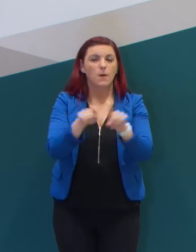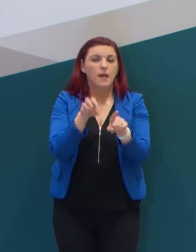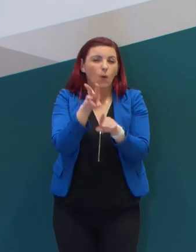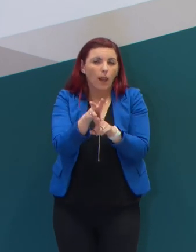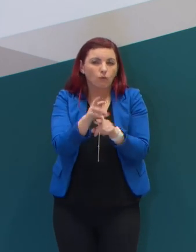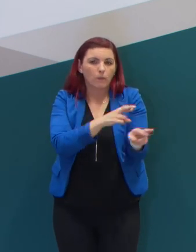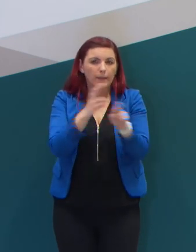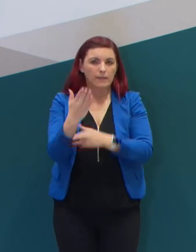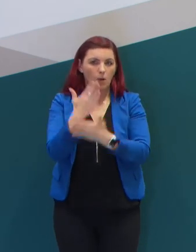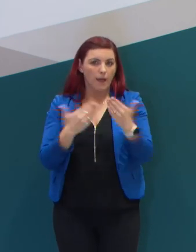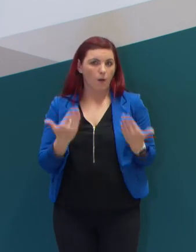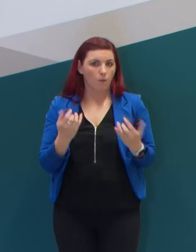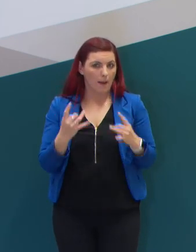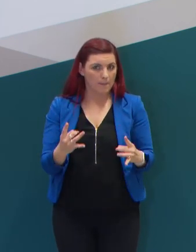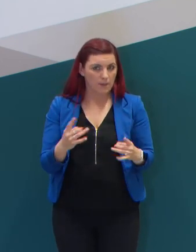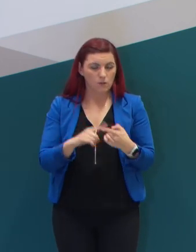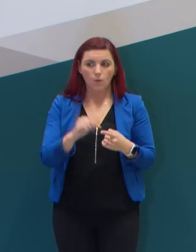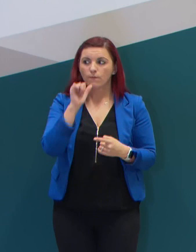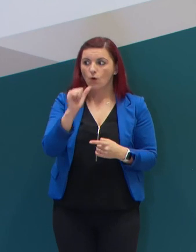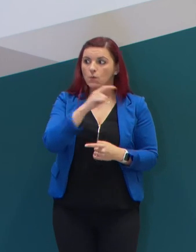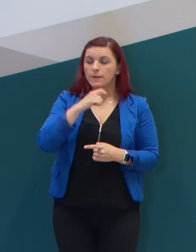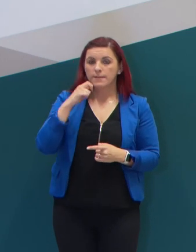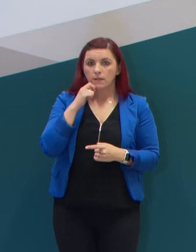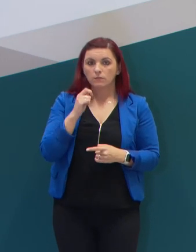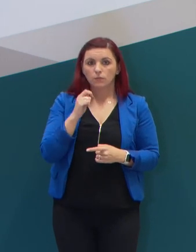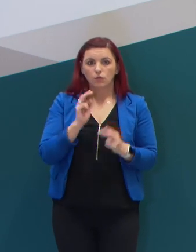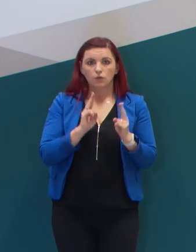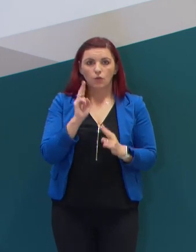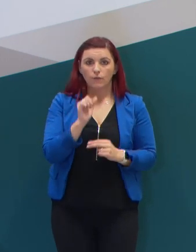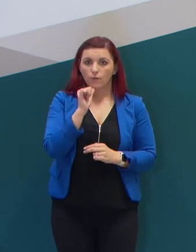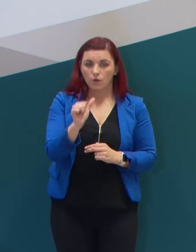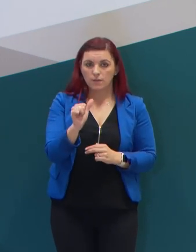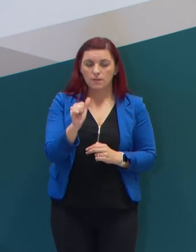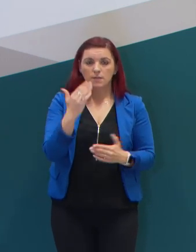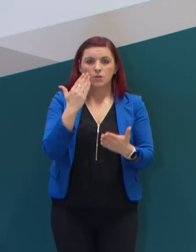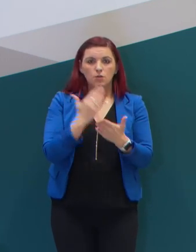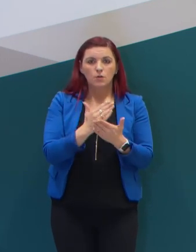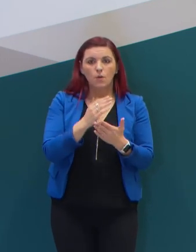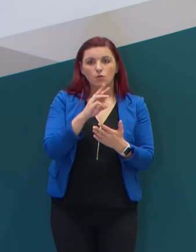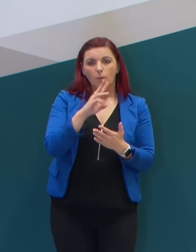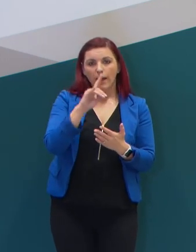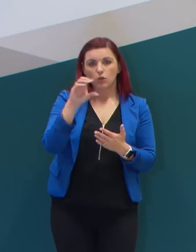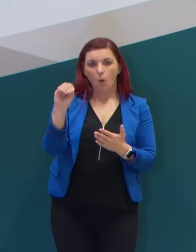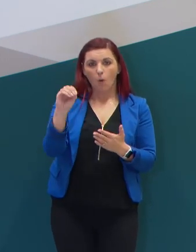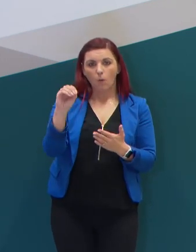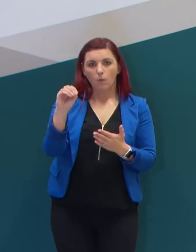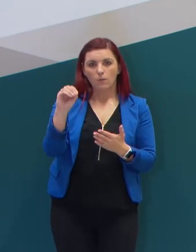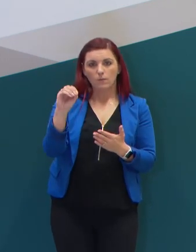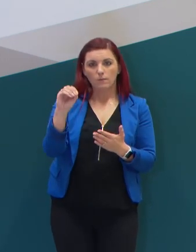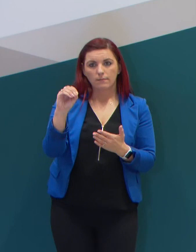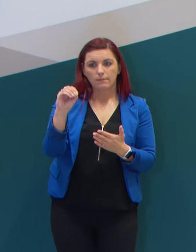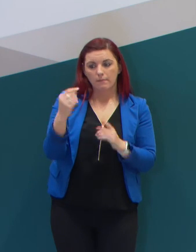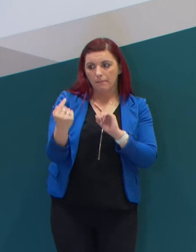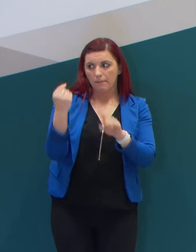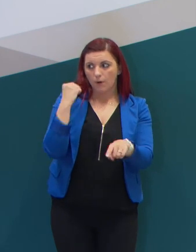may. So we recommended, firstly, that we adopt the WHO case definition as of the 23rd